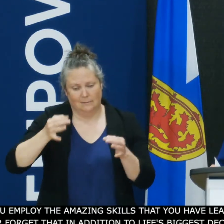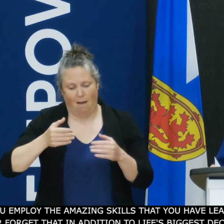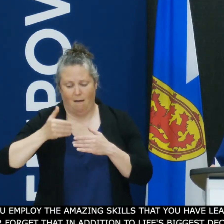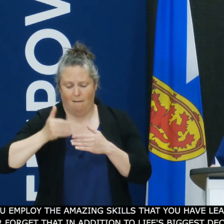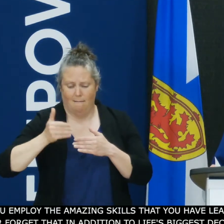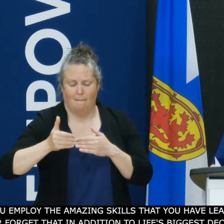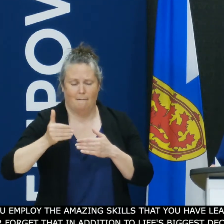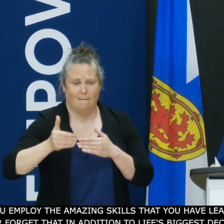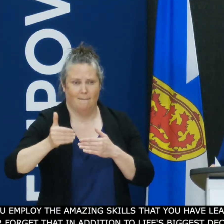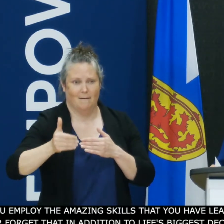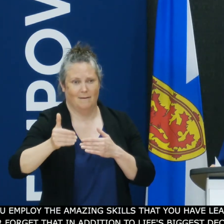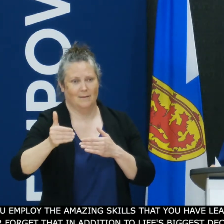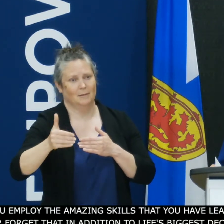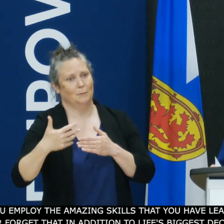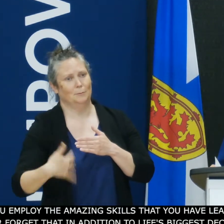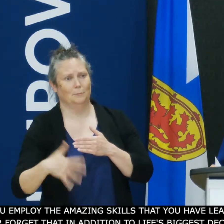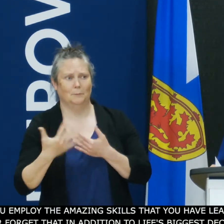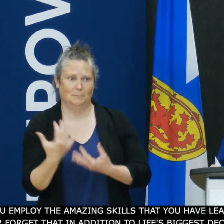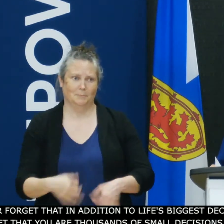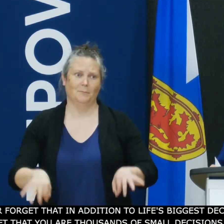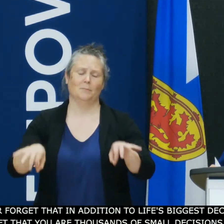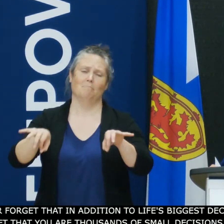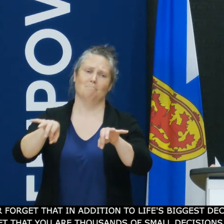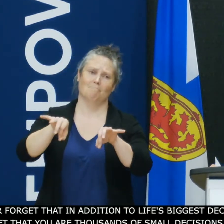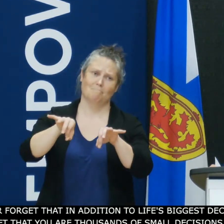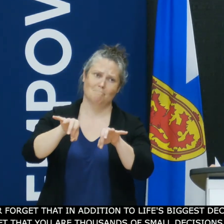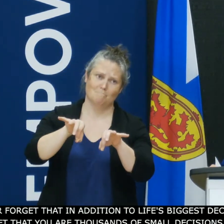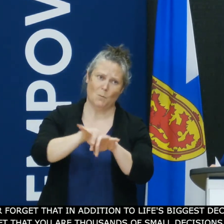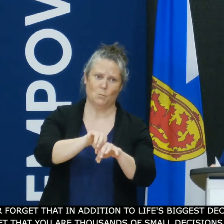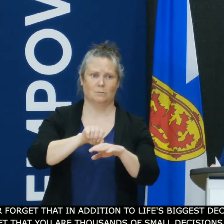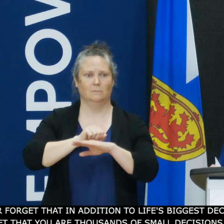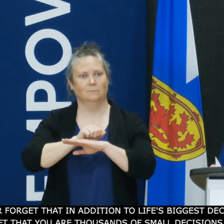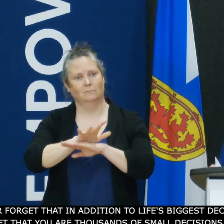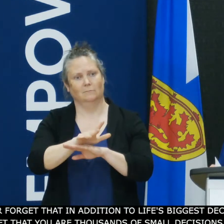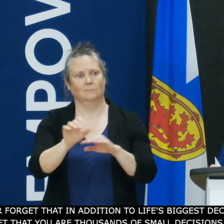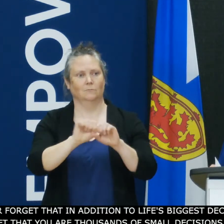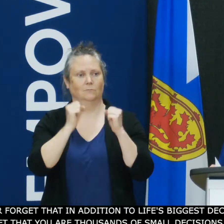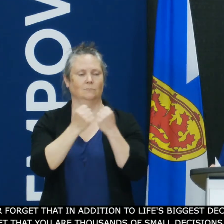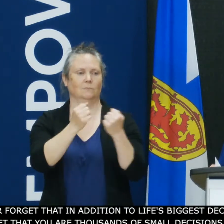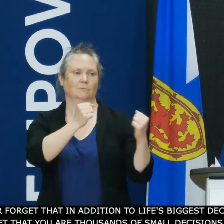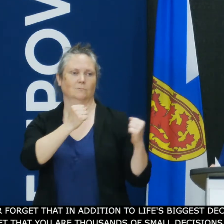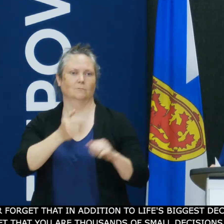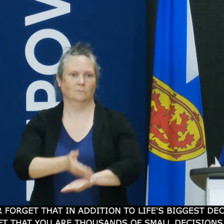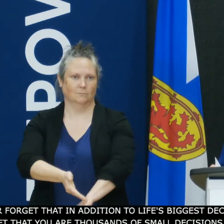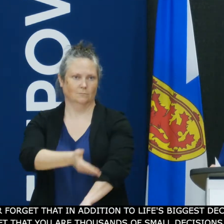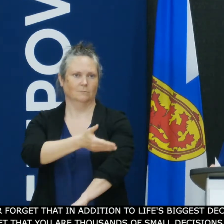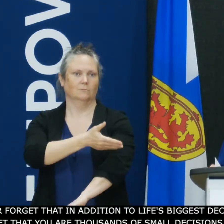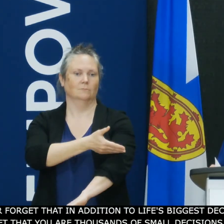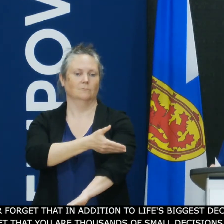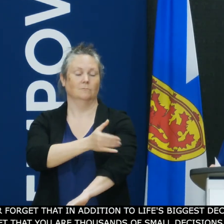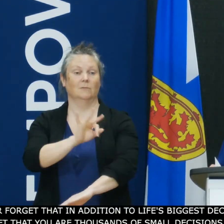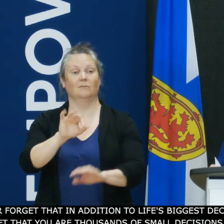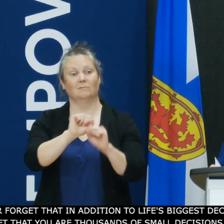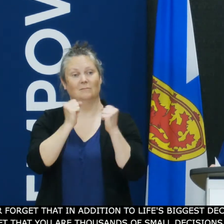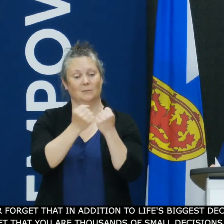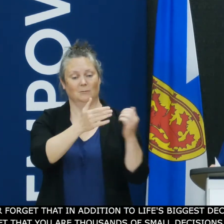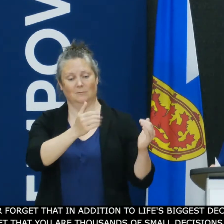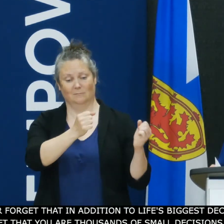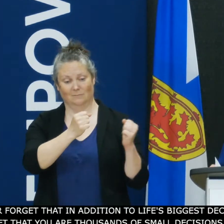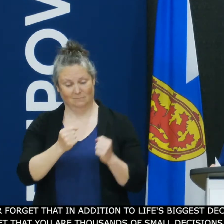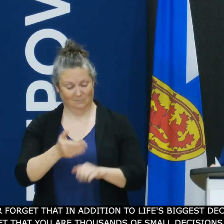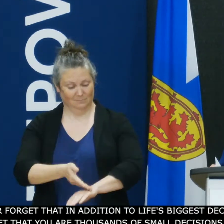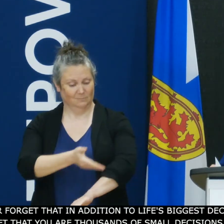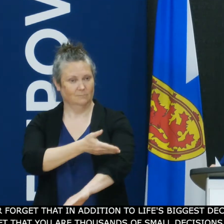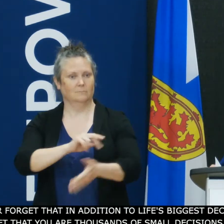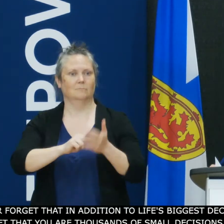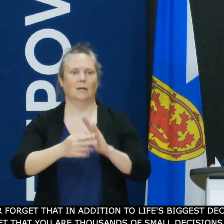are critically important in building your level of social fitness and thus your happiness.